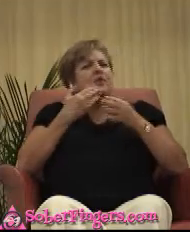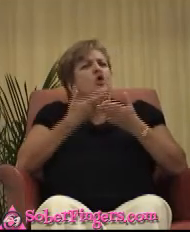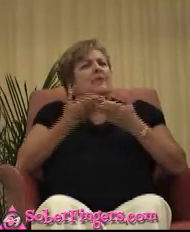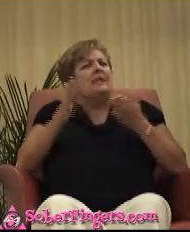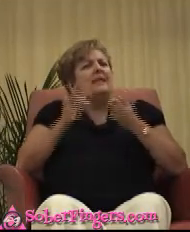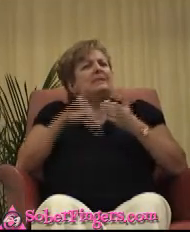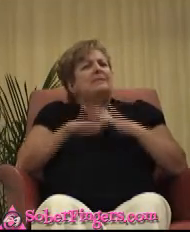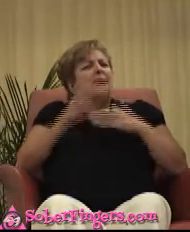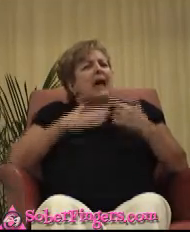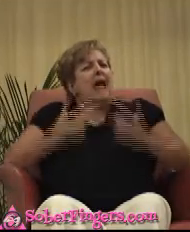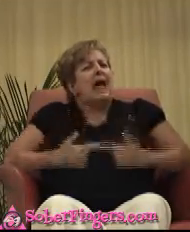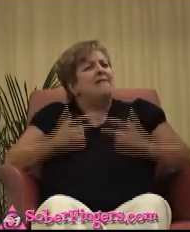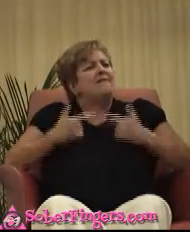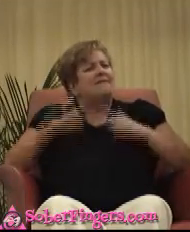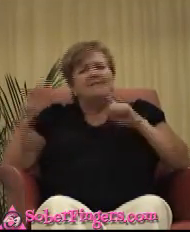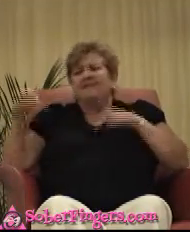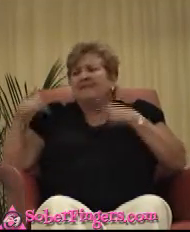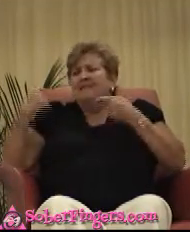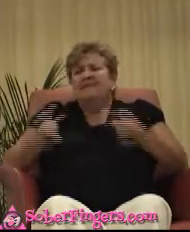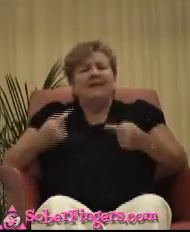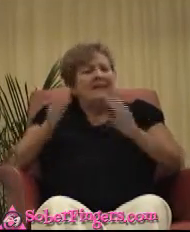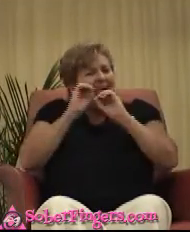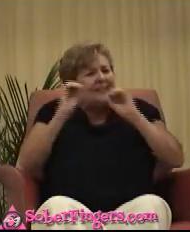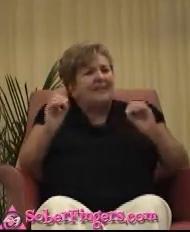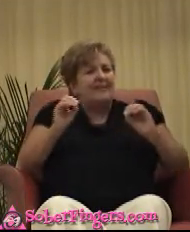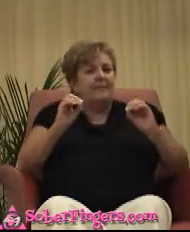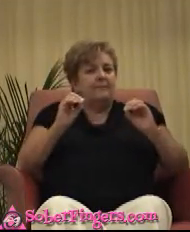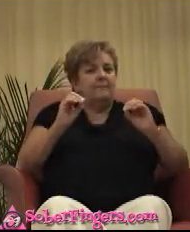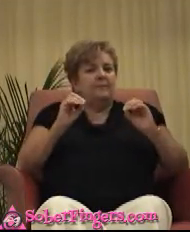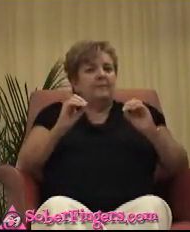Nothing. And sometimes I would look across the courtroom.